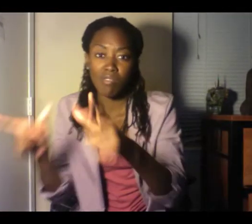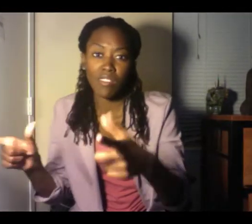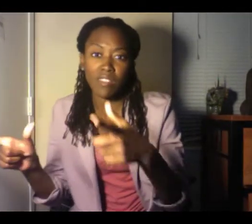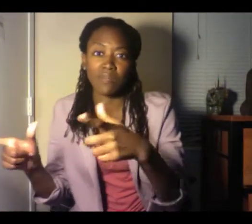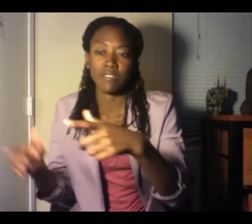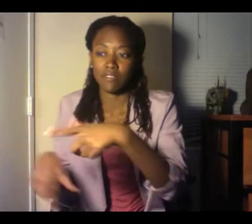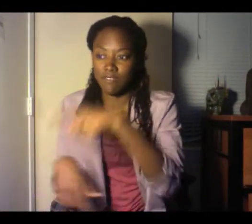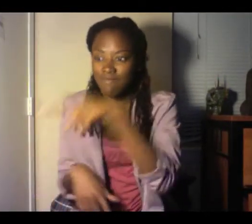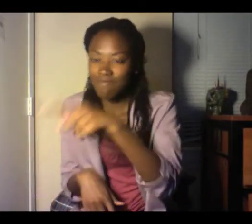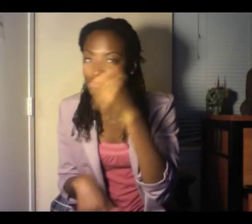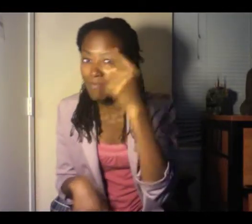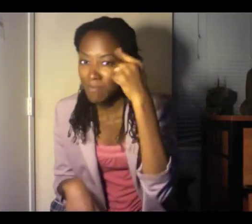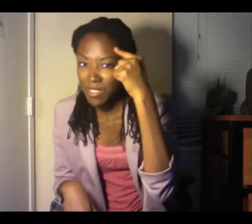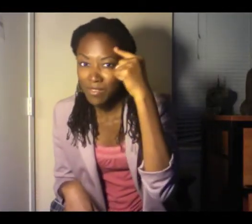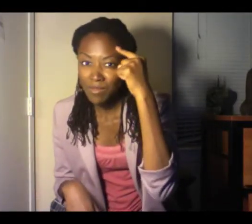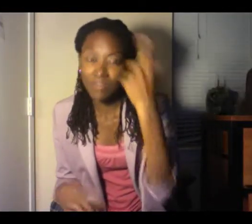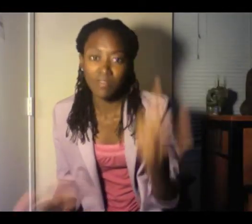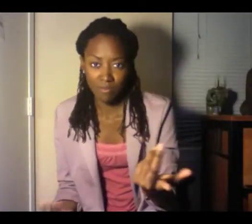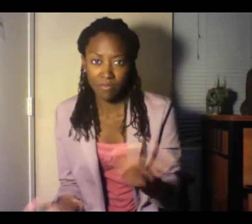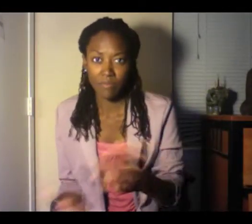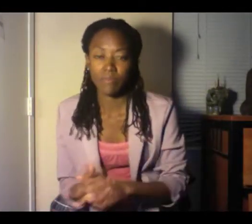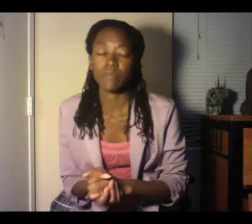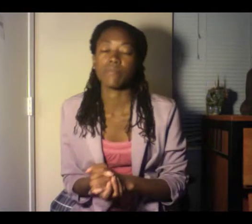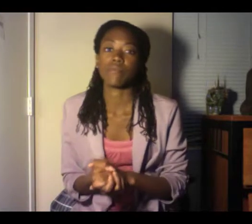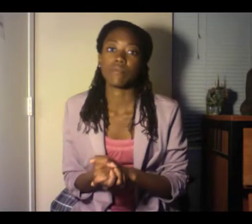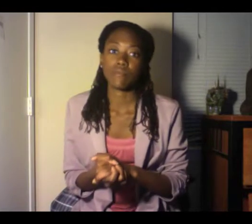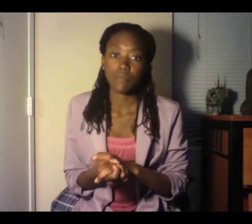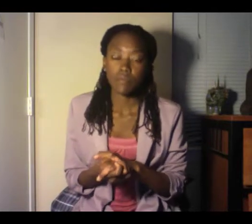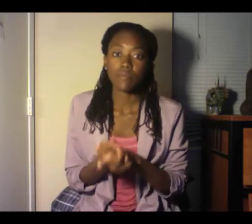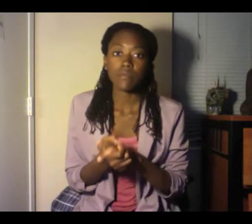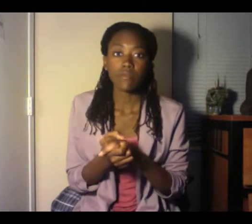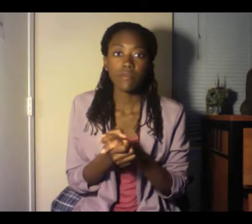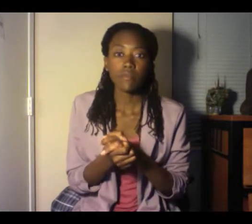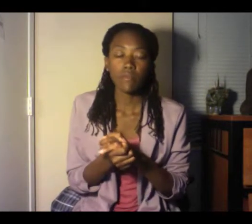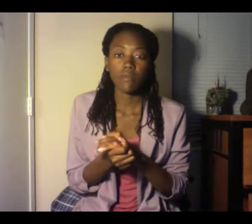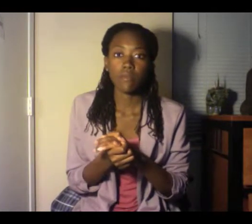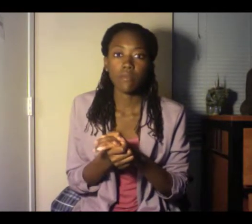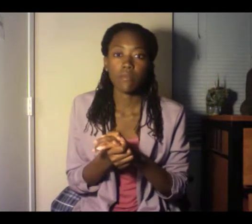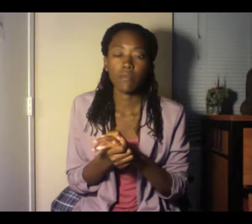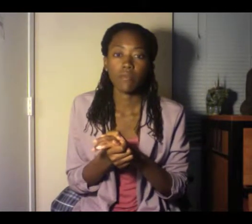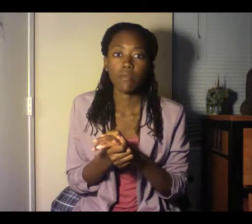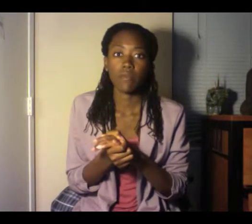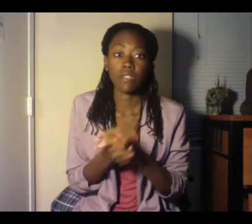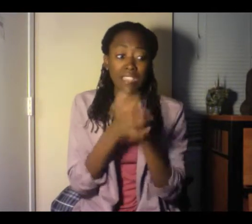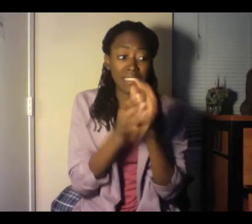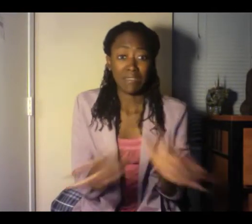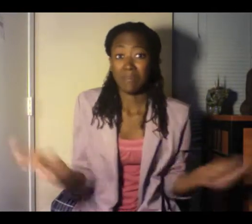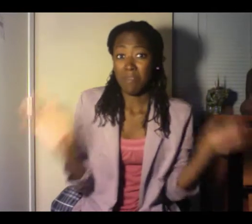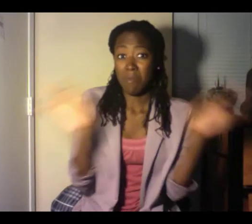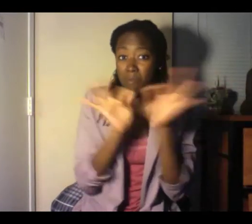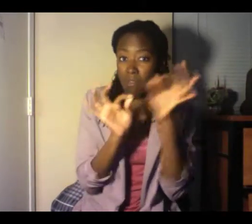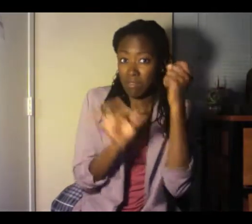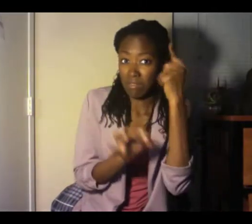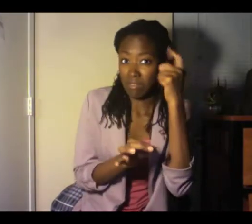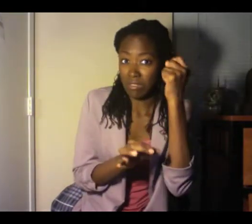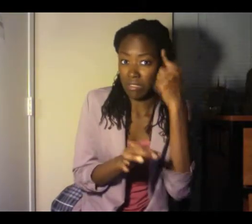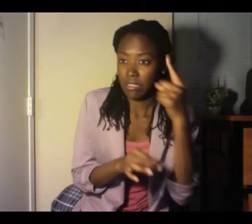literature attests to the recognition that a child's social competence from 8 to 12 or 13 years